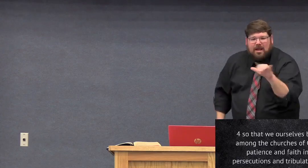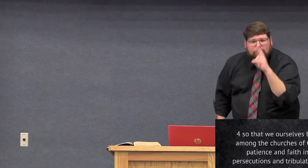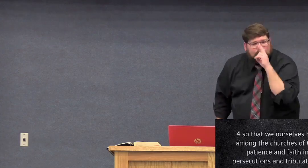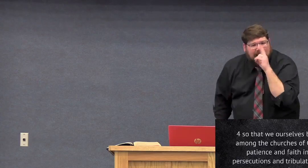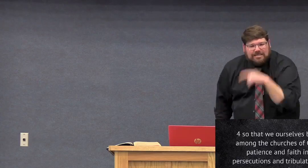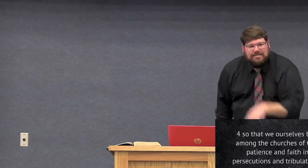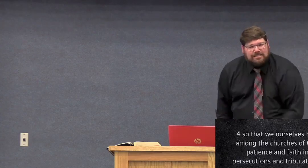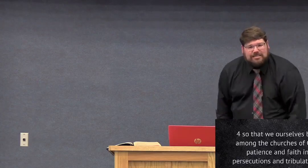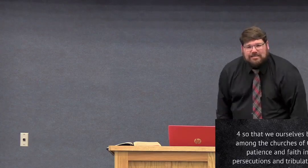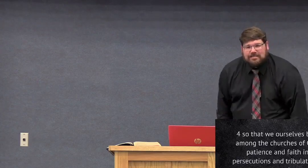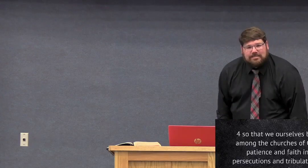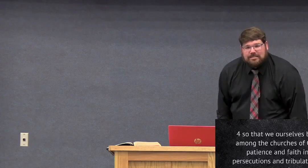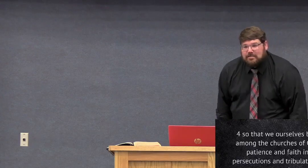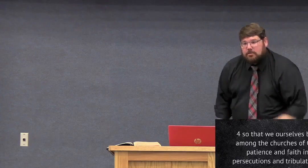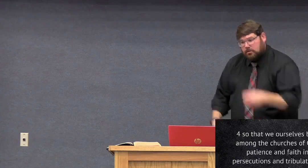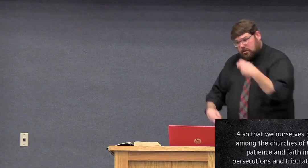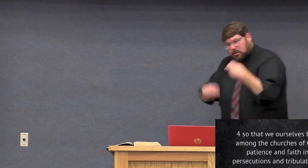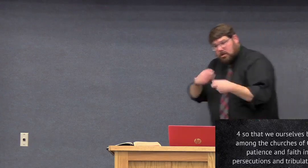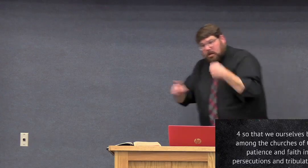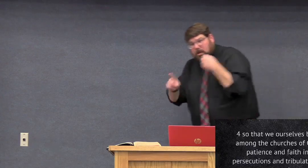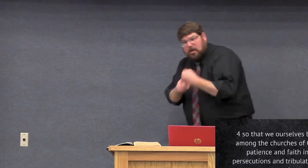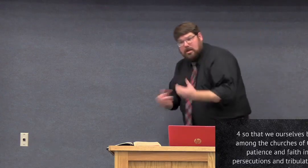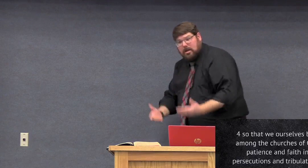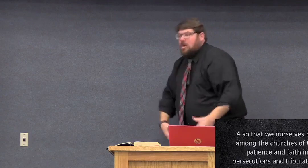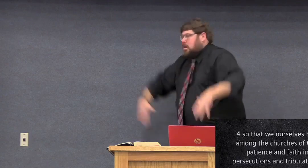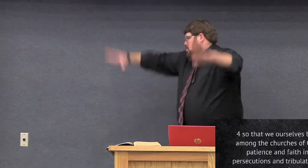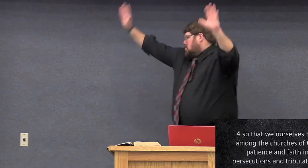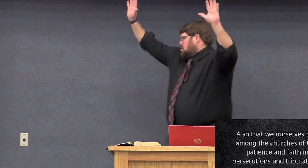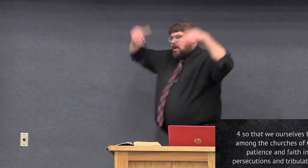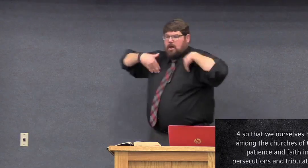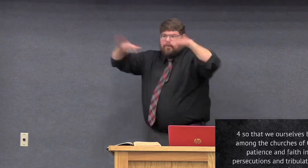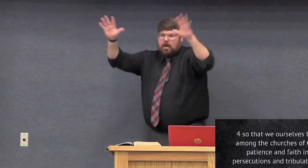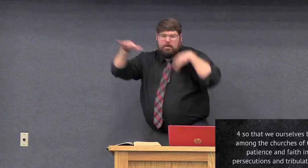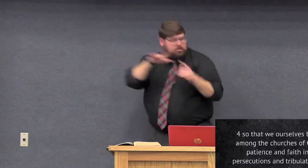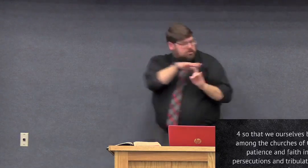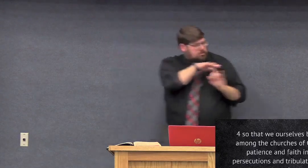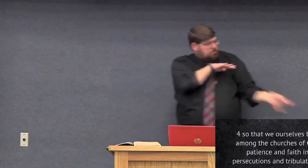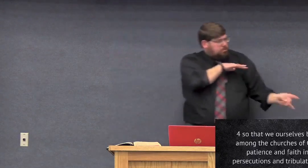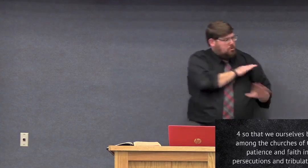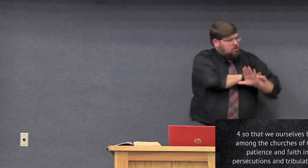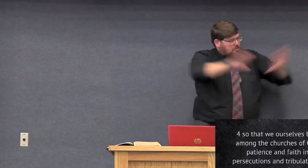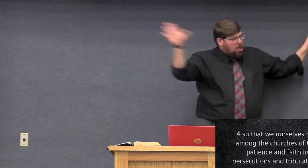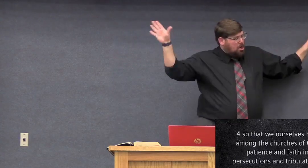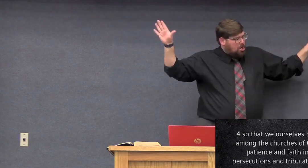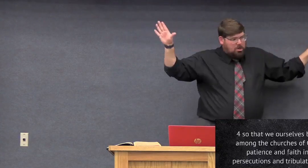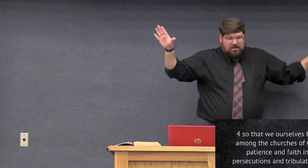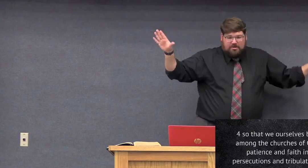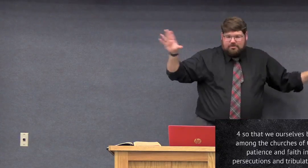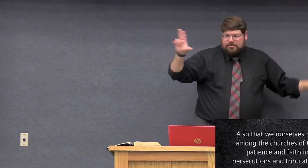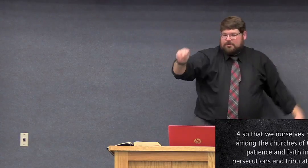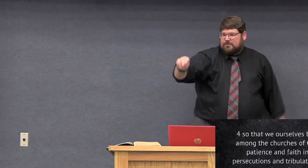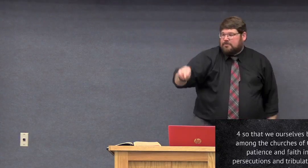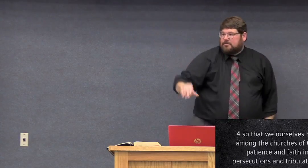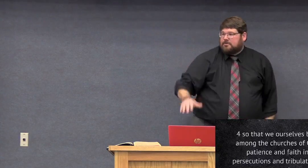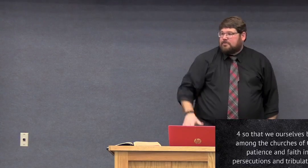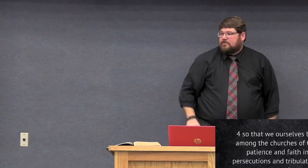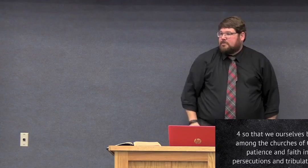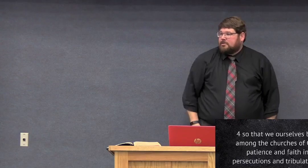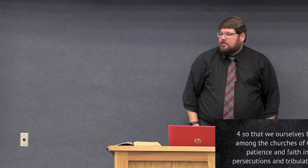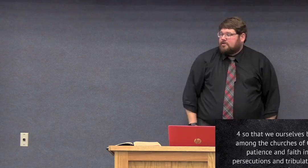is sinking. Don't be like a rat. Don't run away at the first sign of trouble and then you give up and you're like, nope, I'm out of here. I'm not doing this anymore.